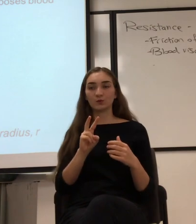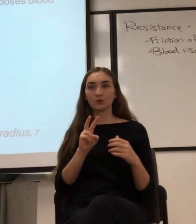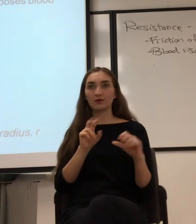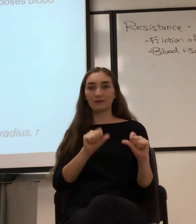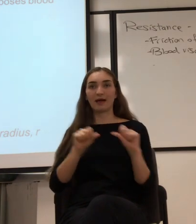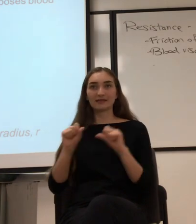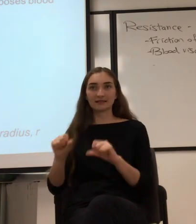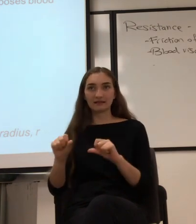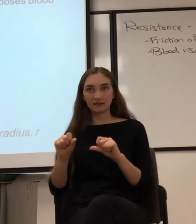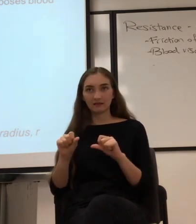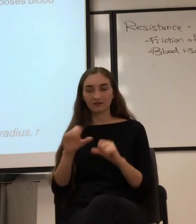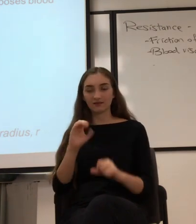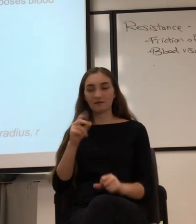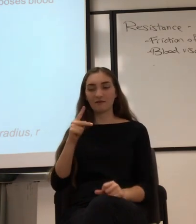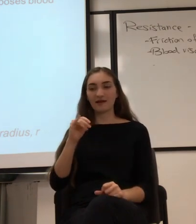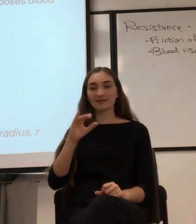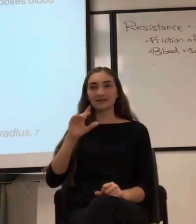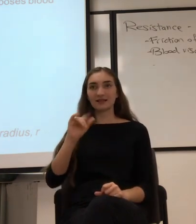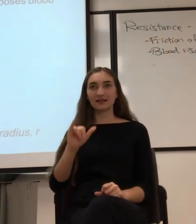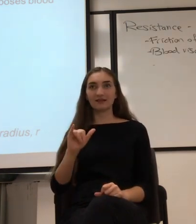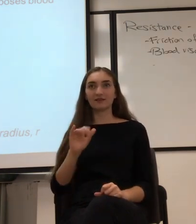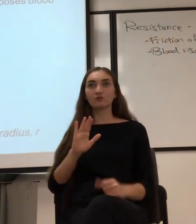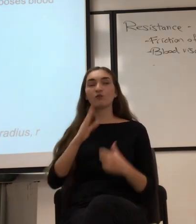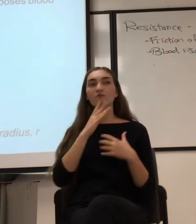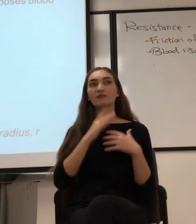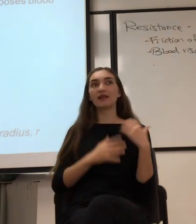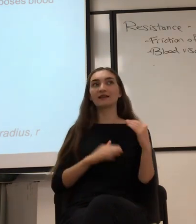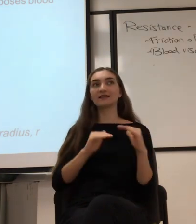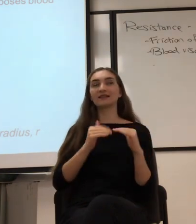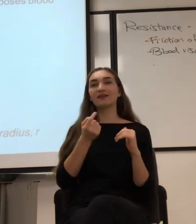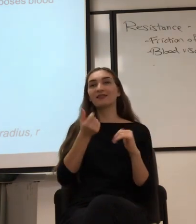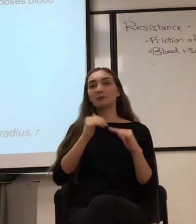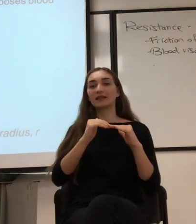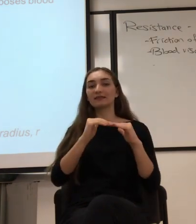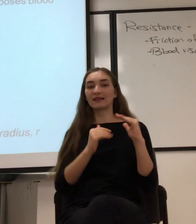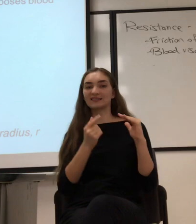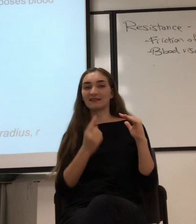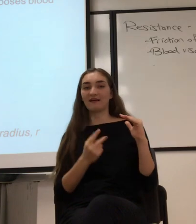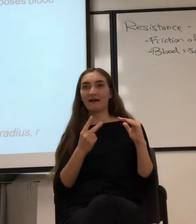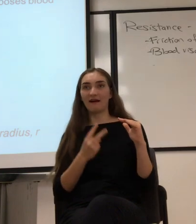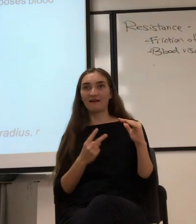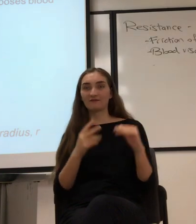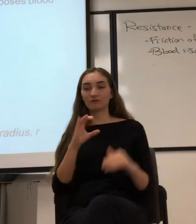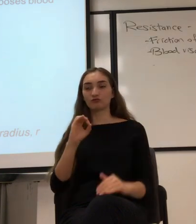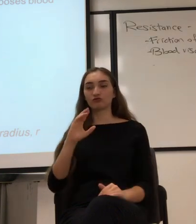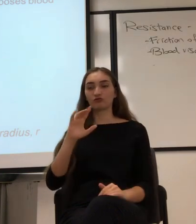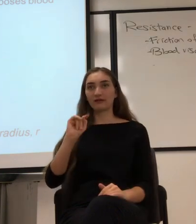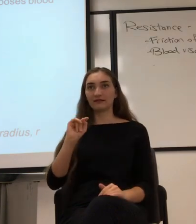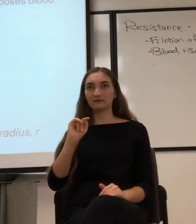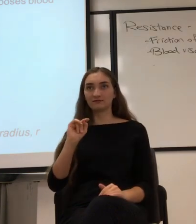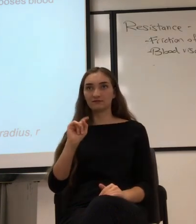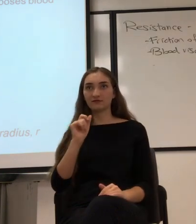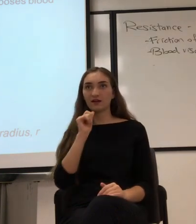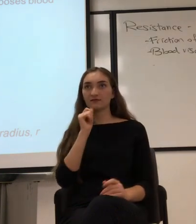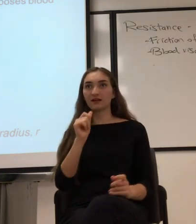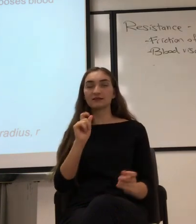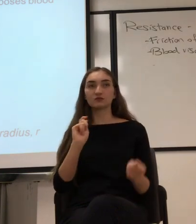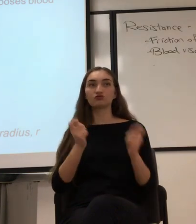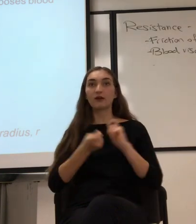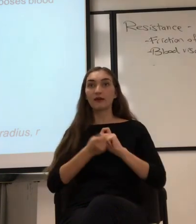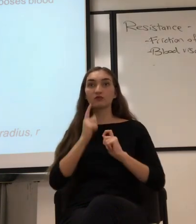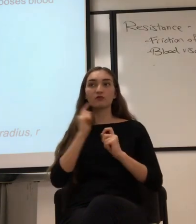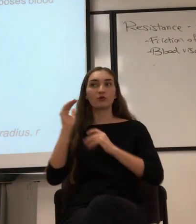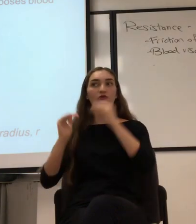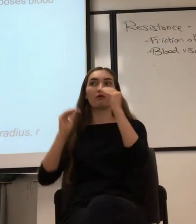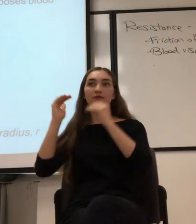On average, your blood is a little less than half crit. And it doesn't change in adults.